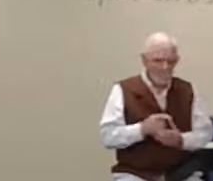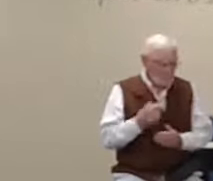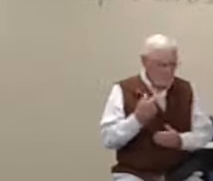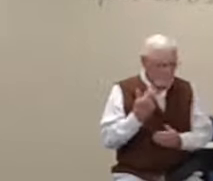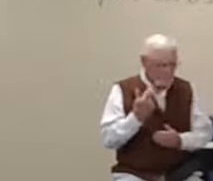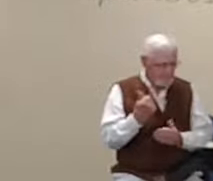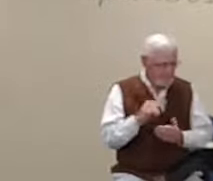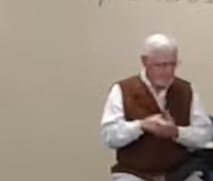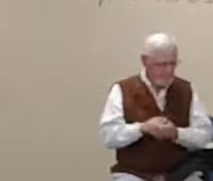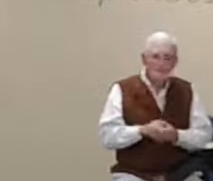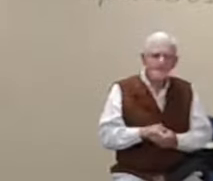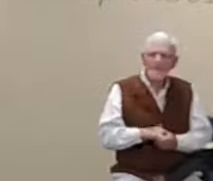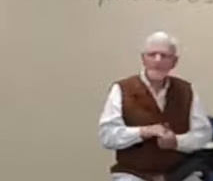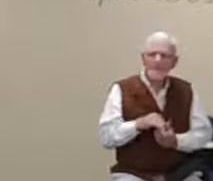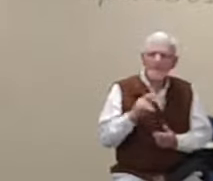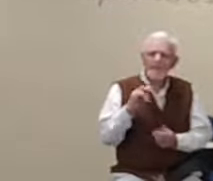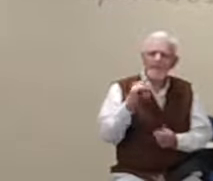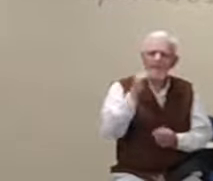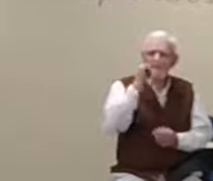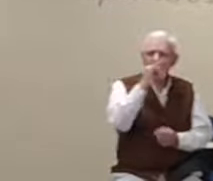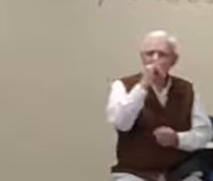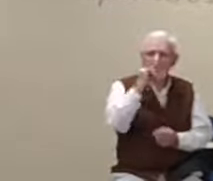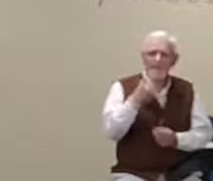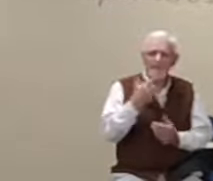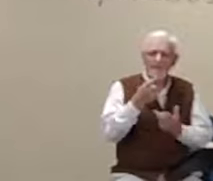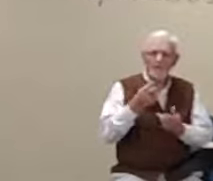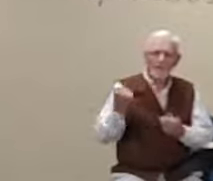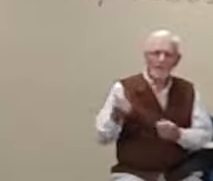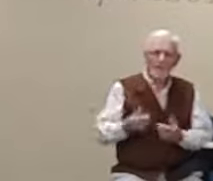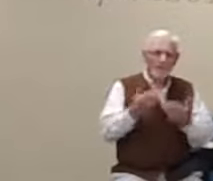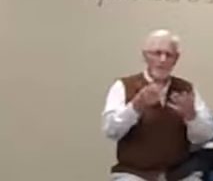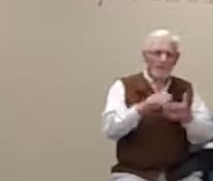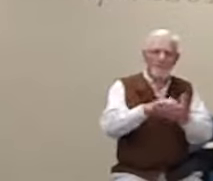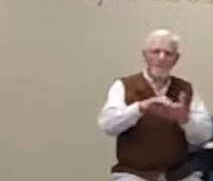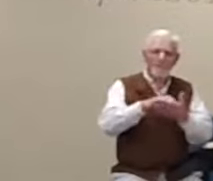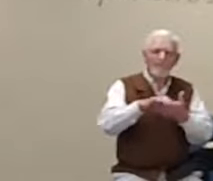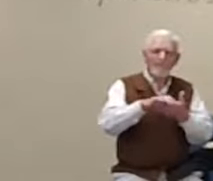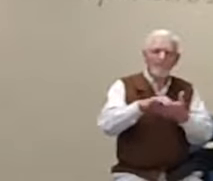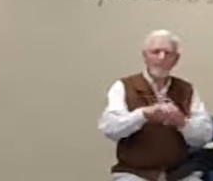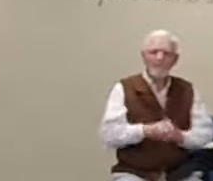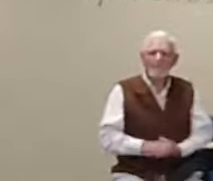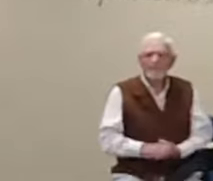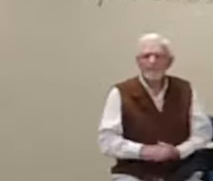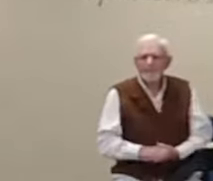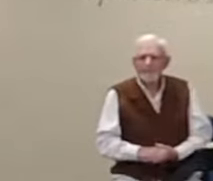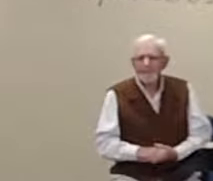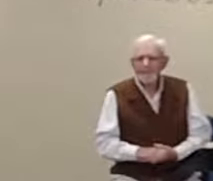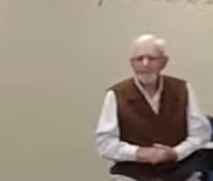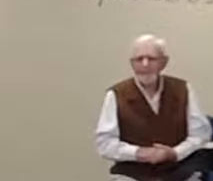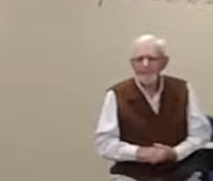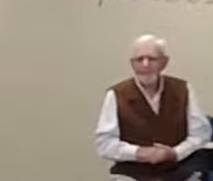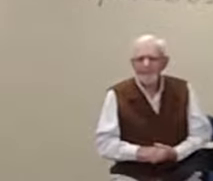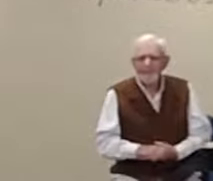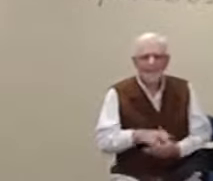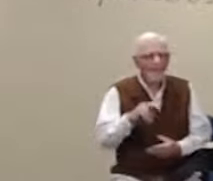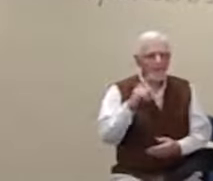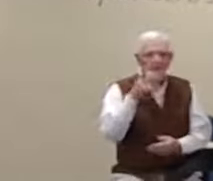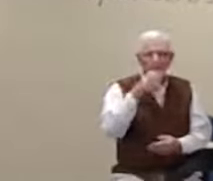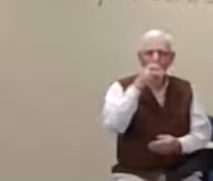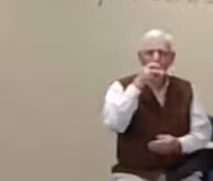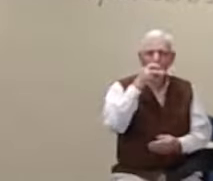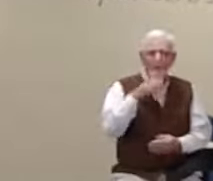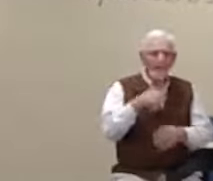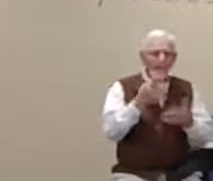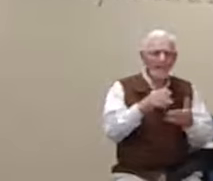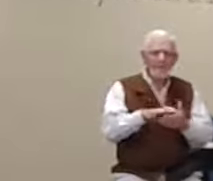ever. Nobody from Israel ever came up to me and gave me a tract. Right? Nobody from Mexico came to me and gave me